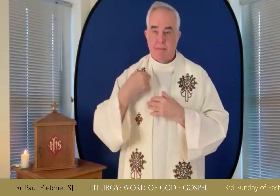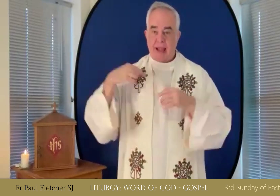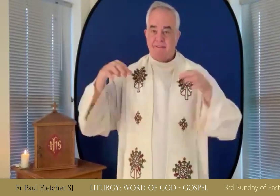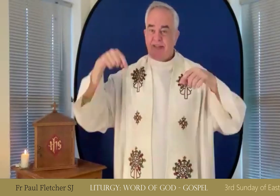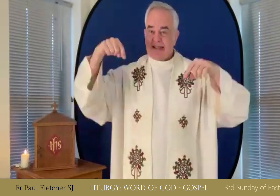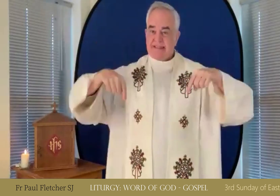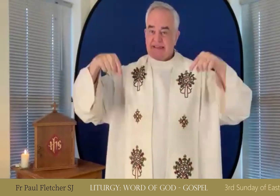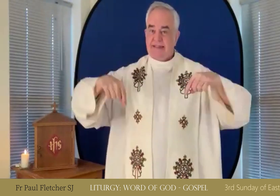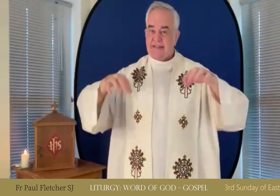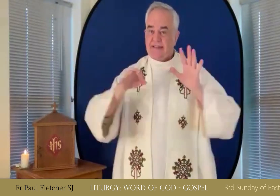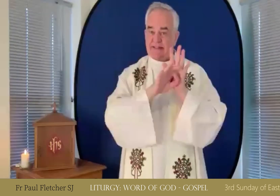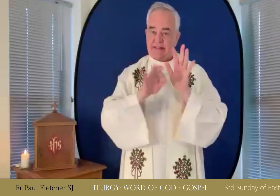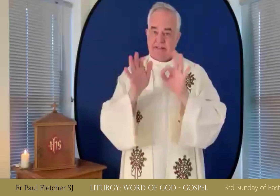my feet.